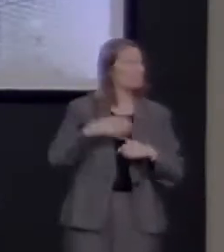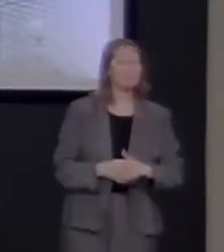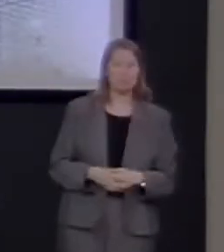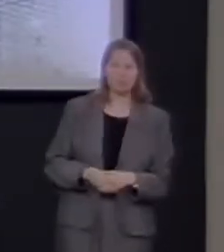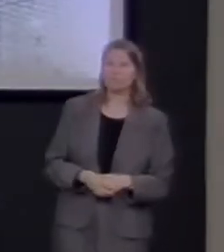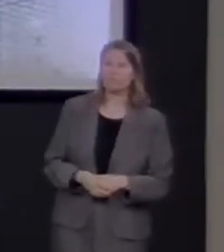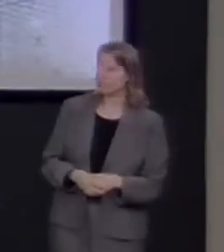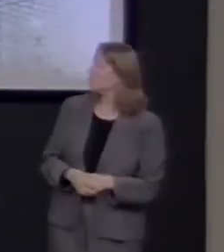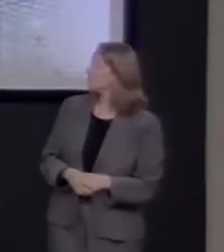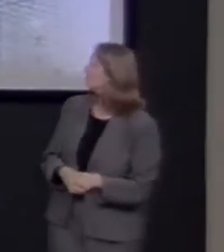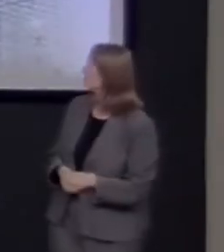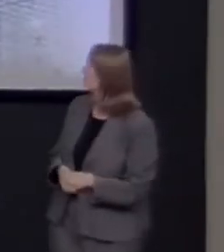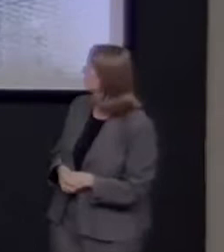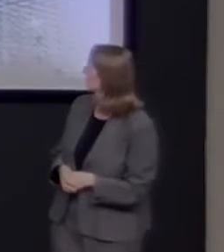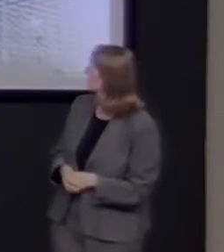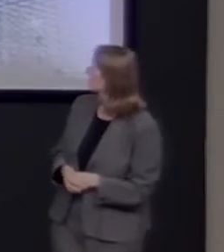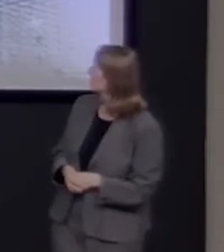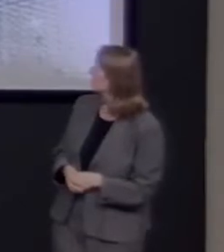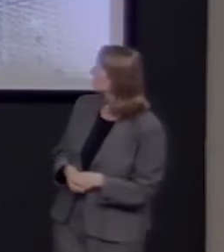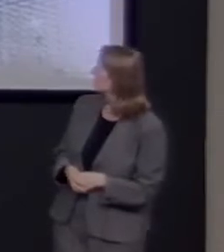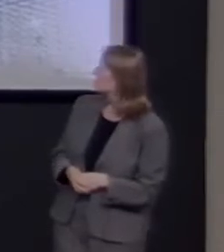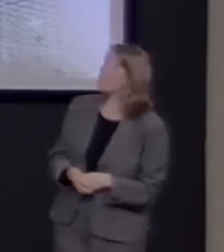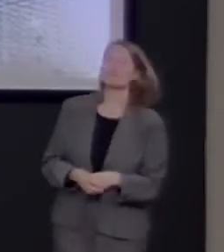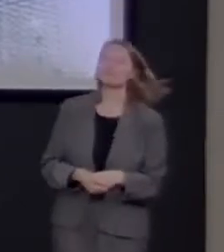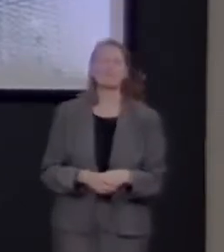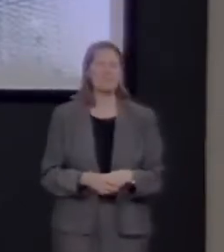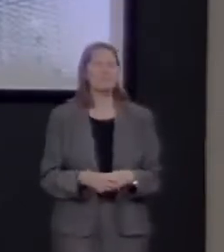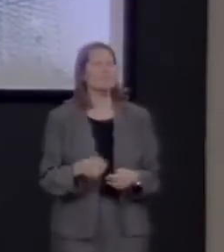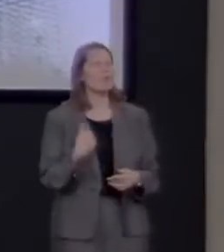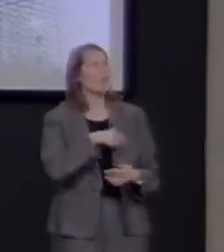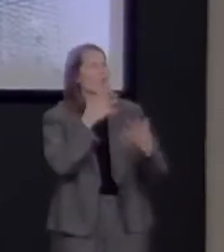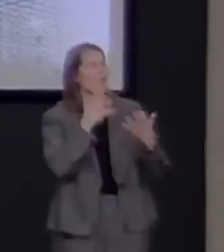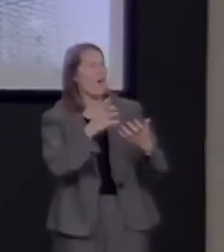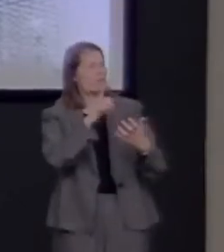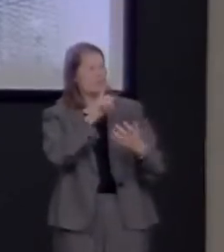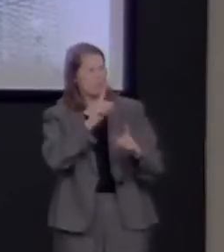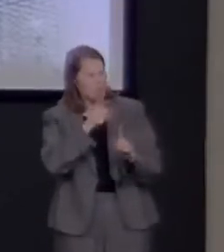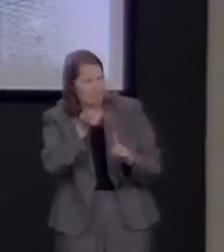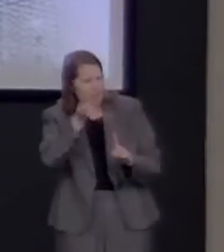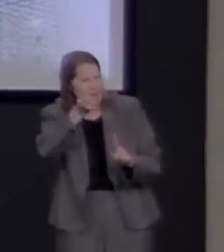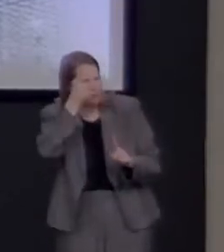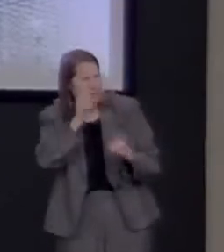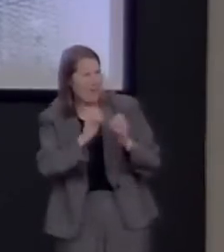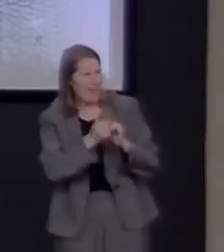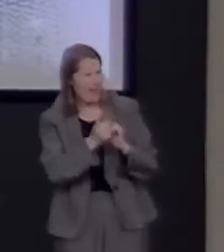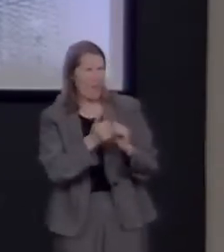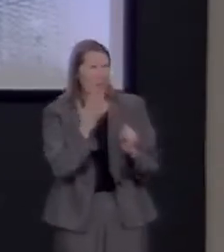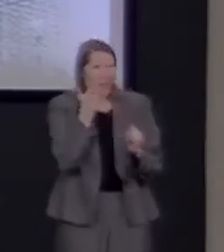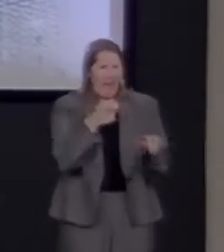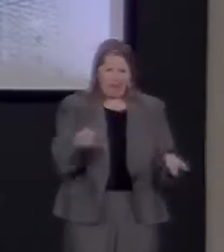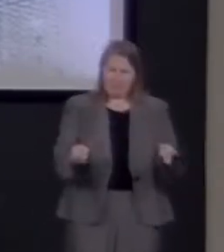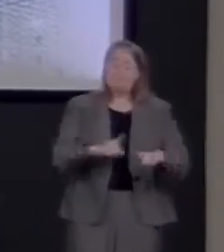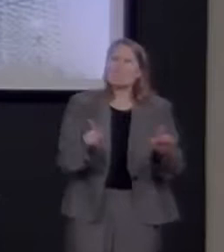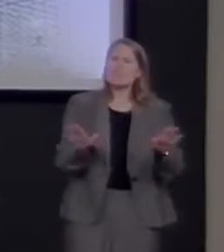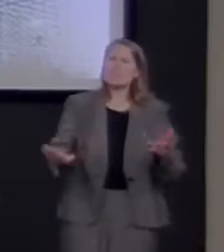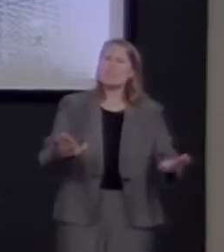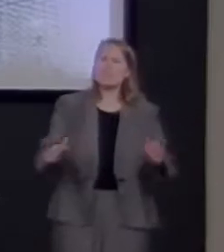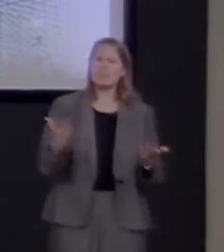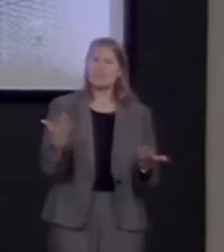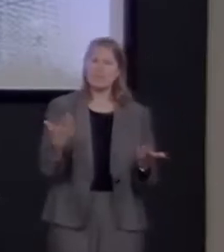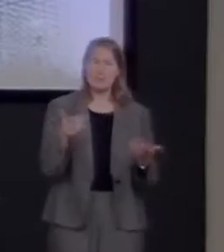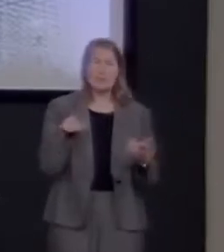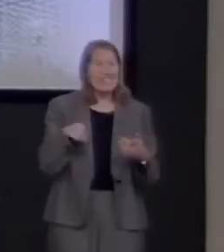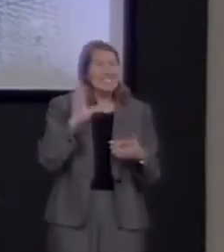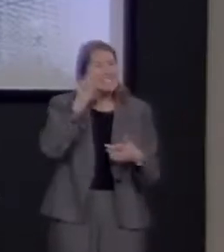So one strategy to really better understand how individuals differ and why individuals differ in such a